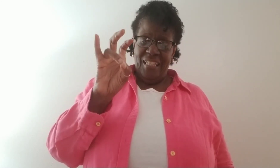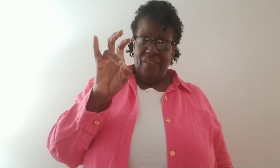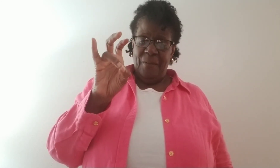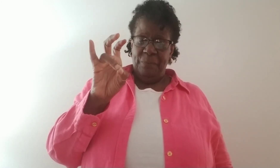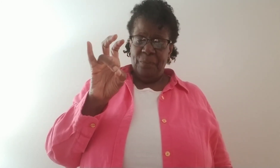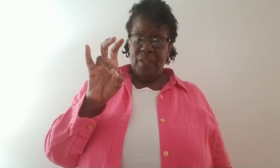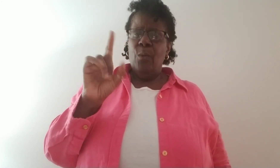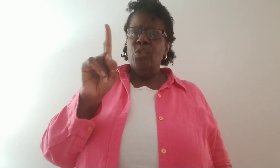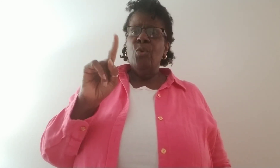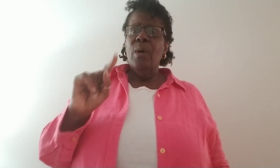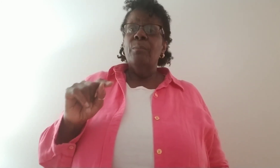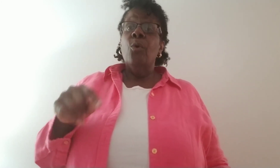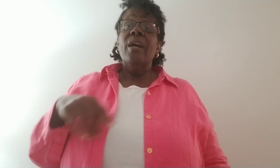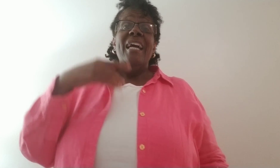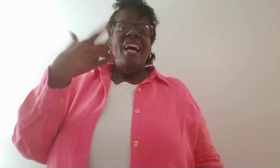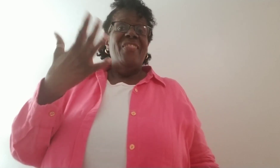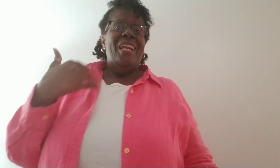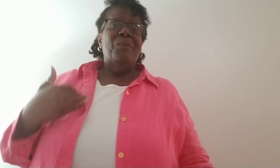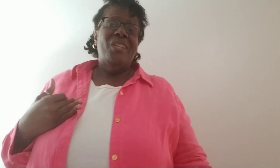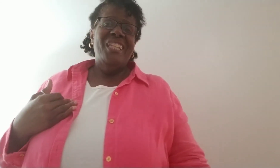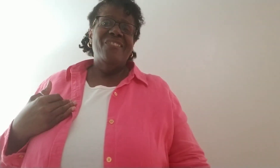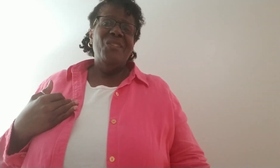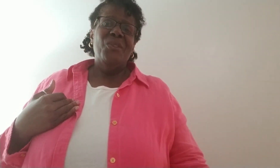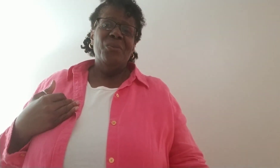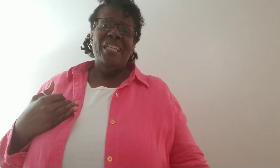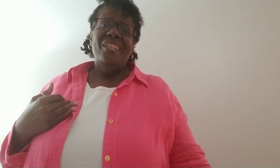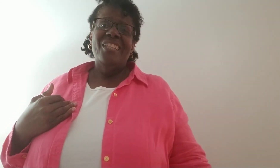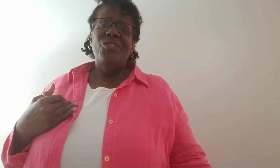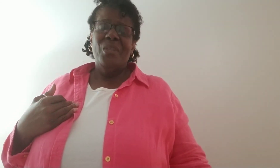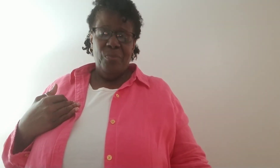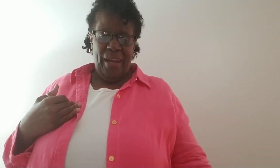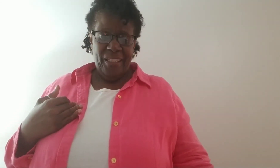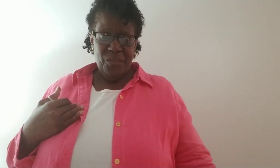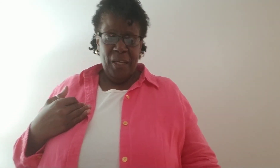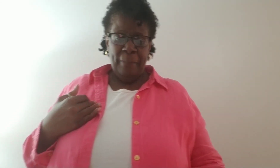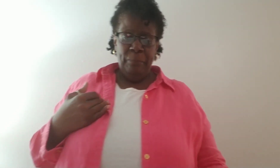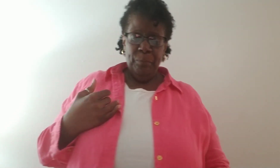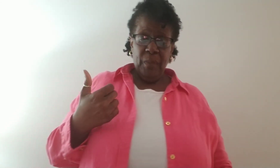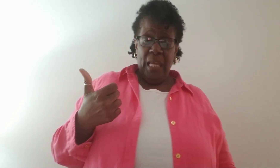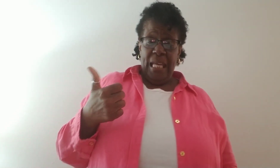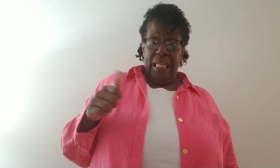465,324,467. And we'll do one more, then I'm going to give you three that you can practice, okay?